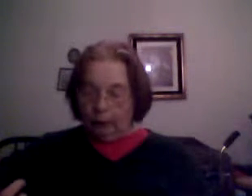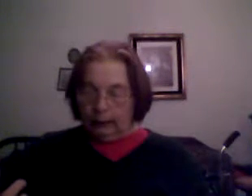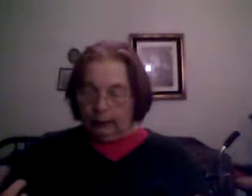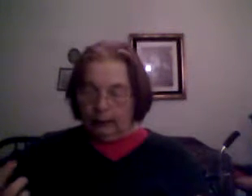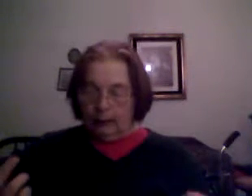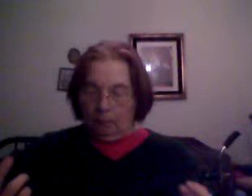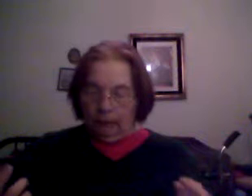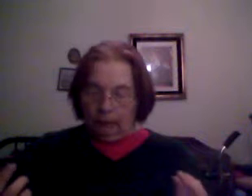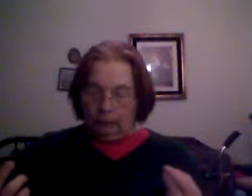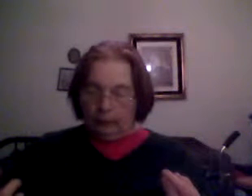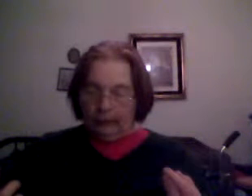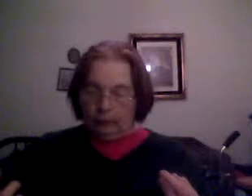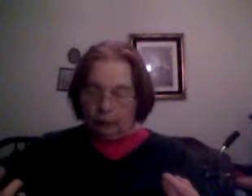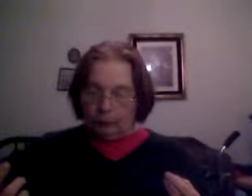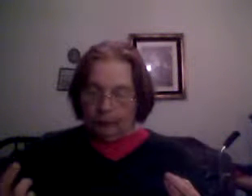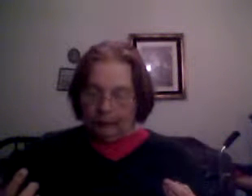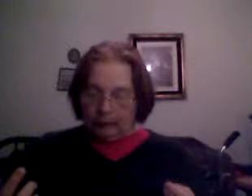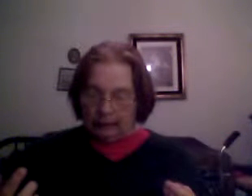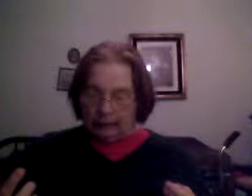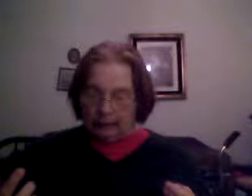wool, metal, glass, or plastic.